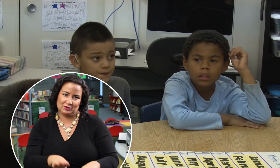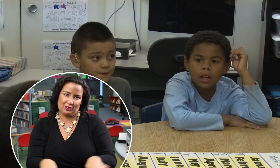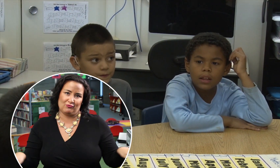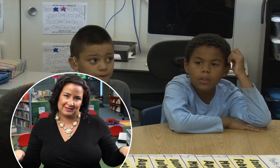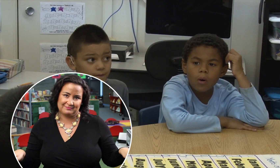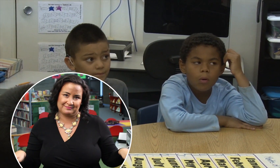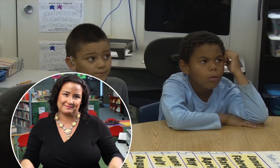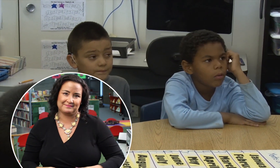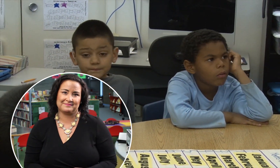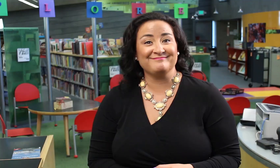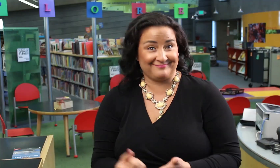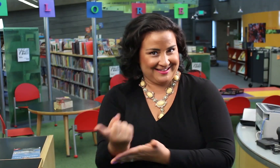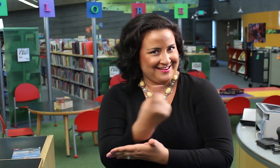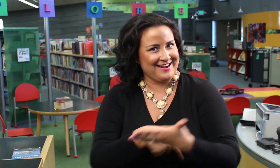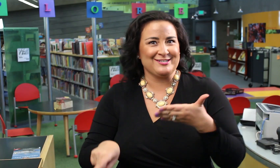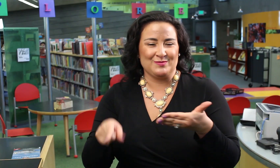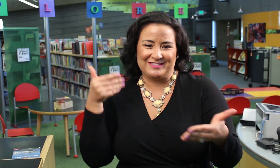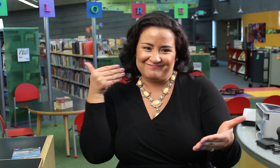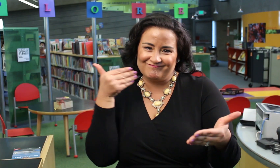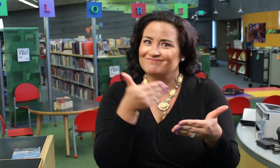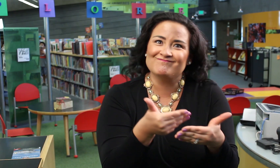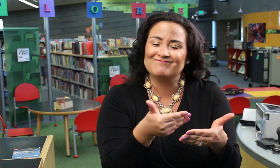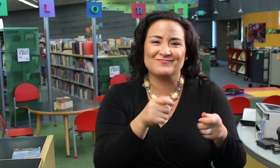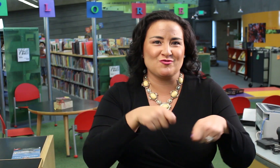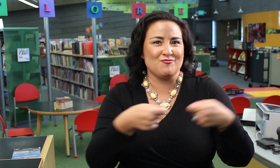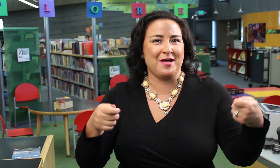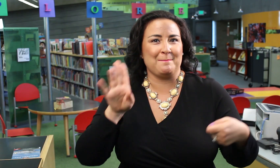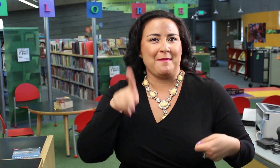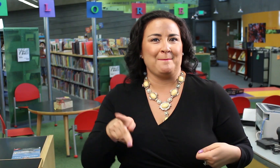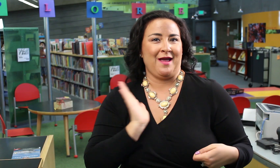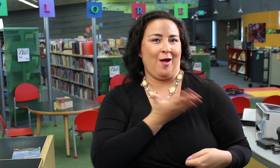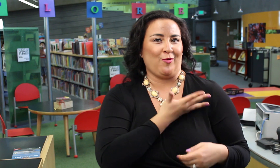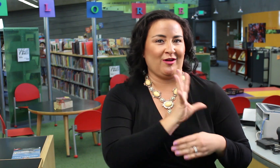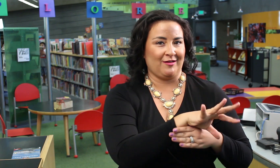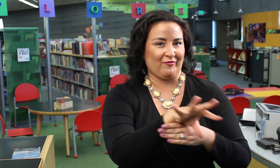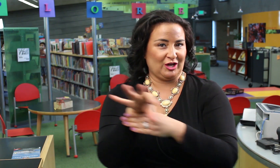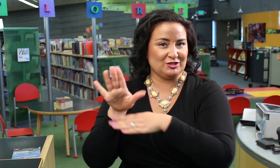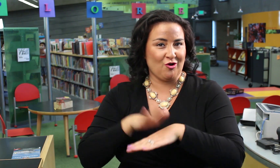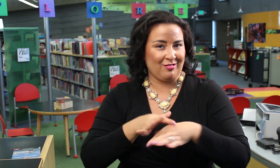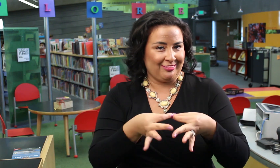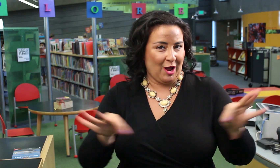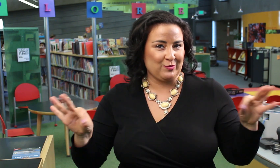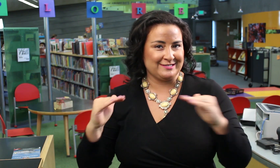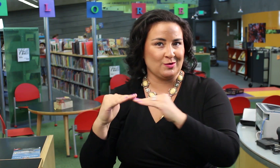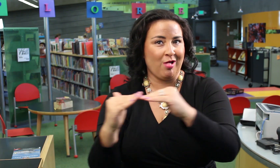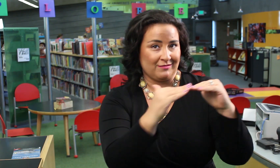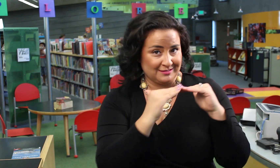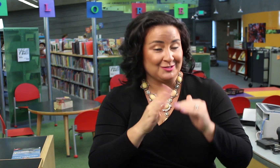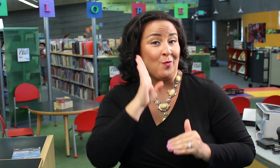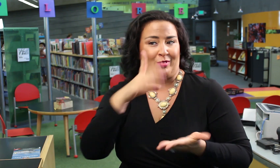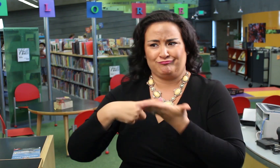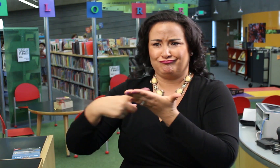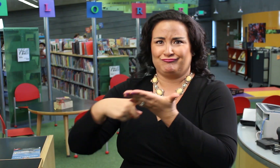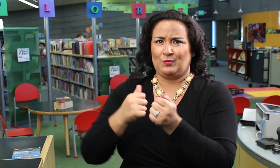all deaf children. And next week, we bring our language equality discussion to a close by pairing two